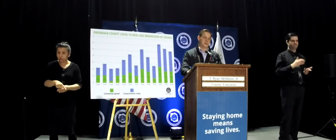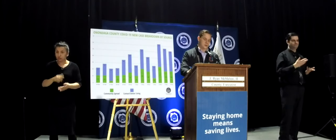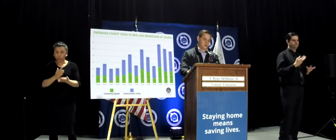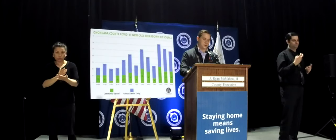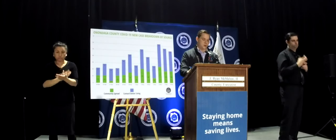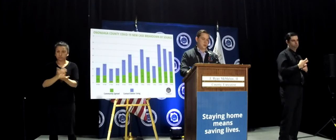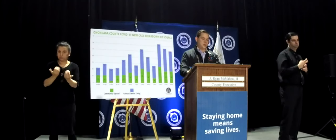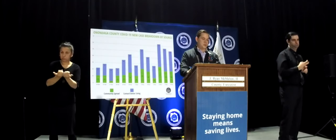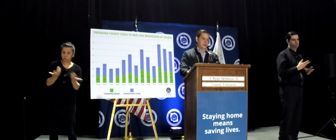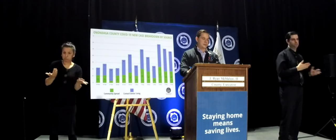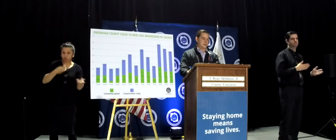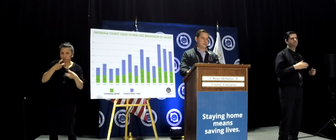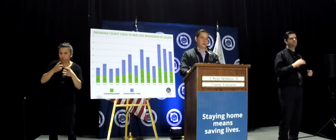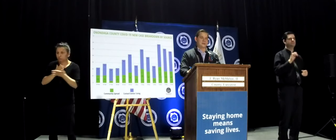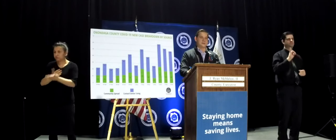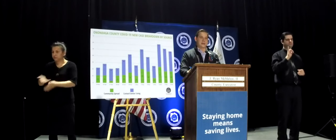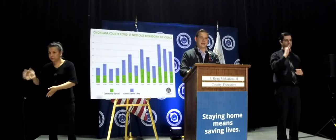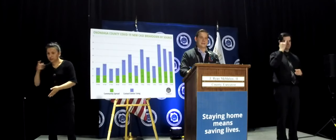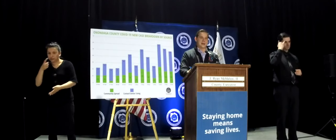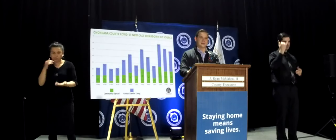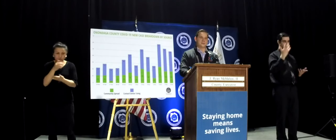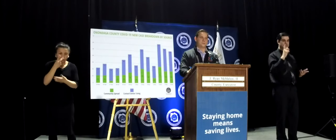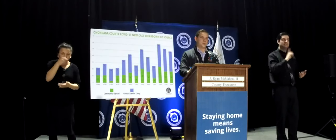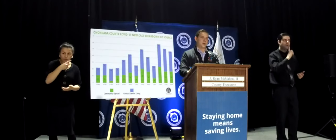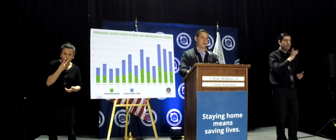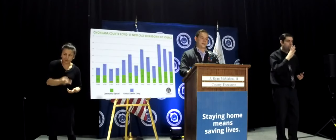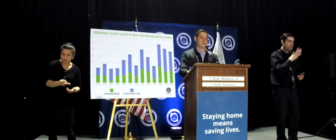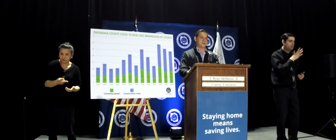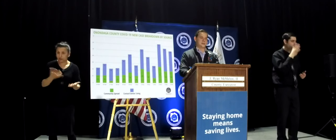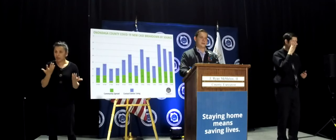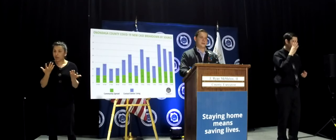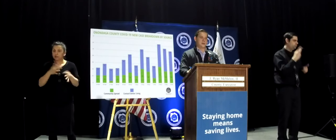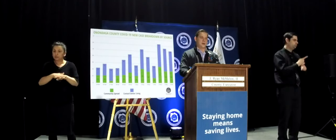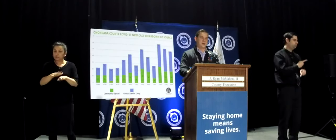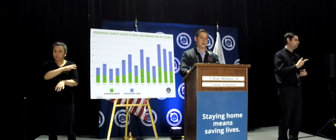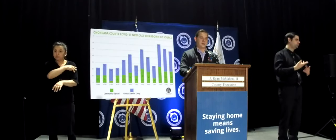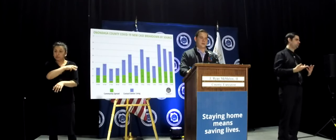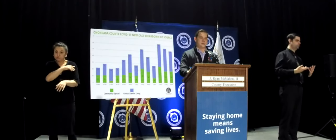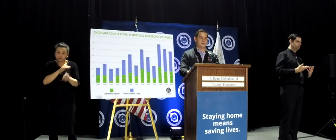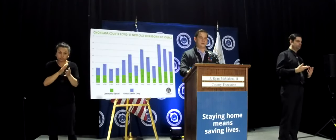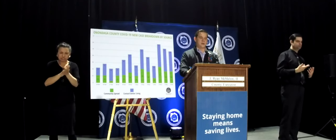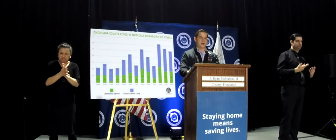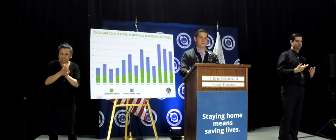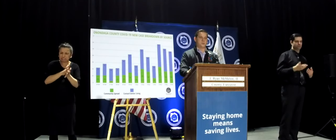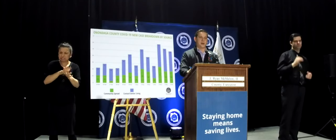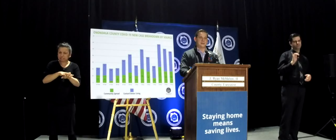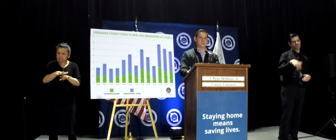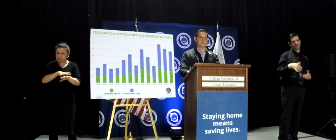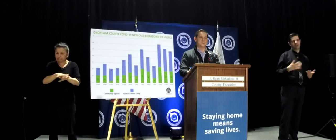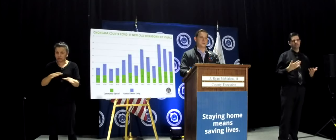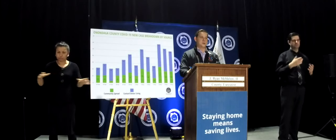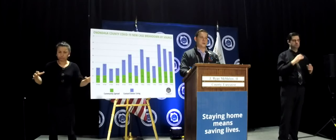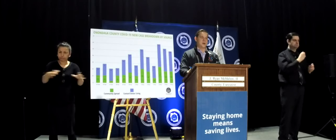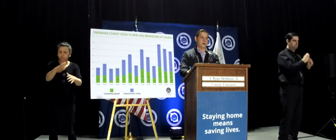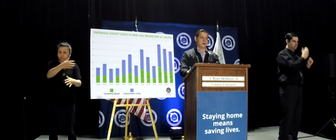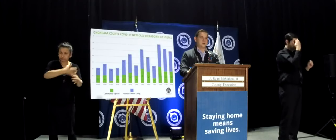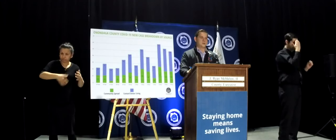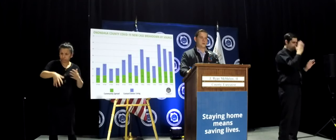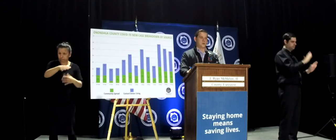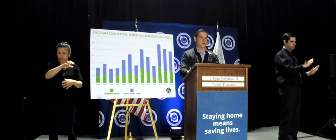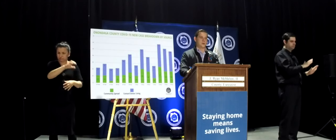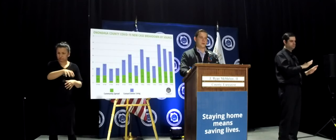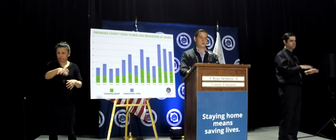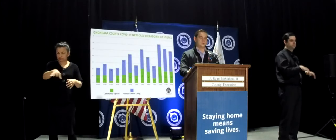every case. So density drives the contacts. Density drives the positives.